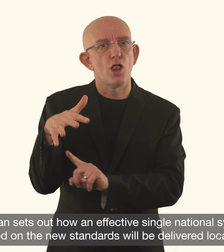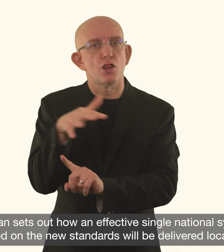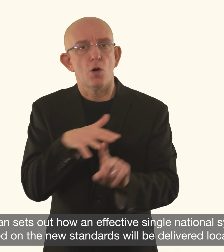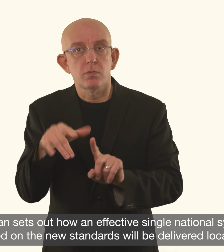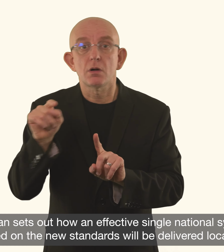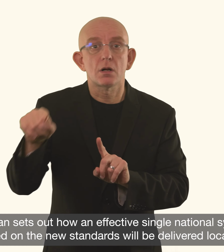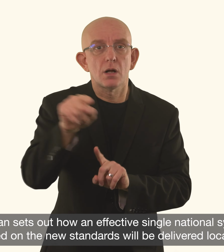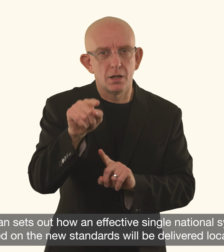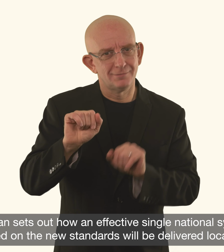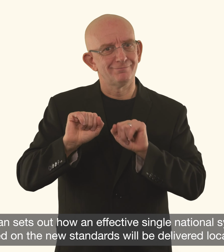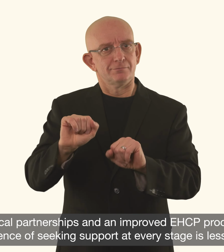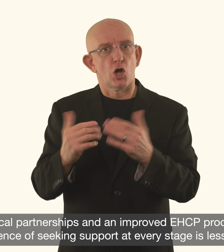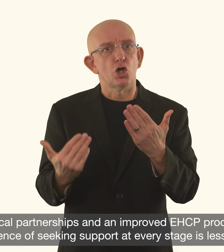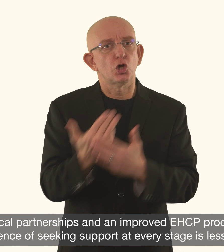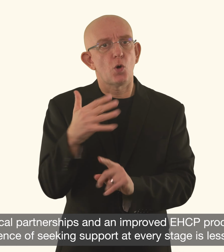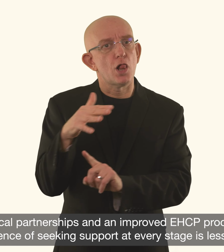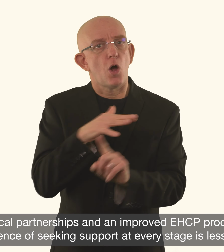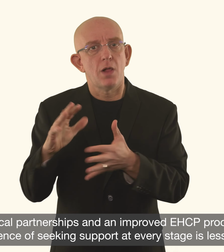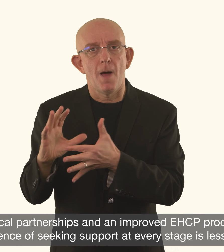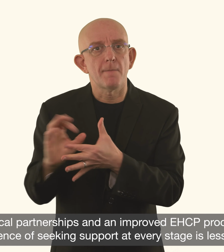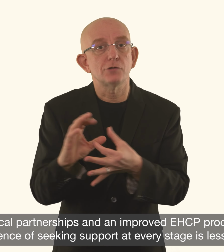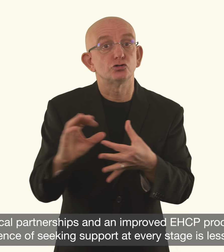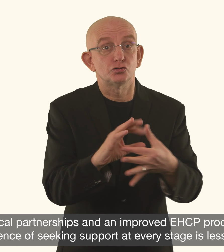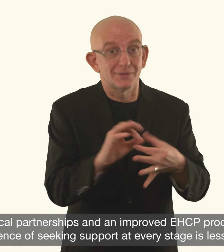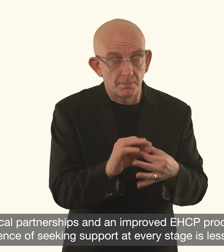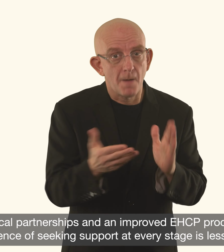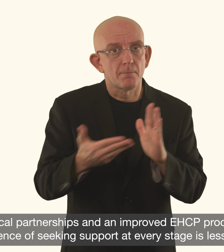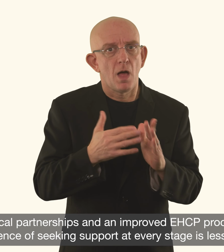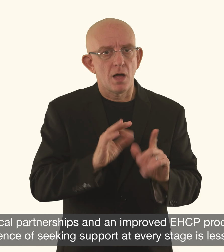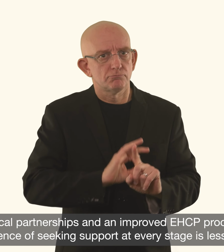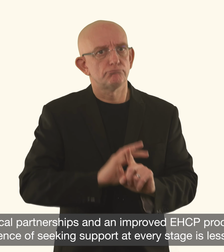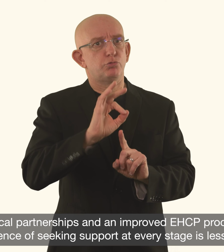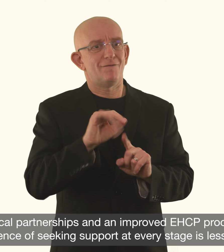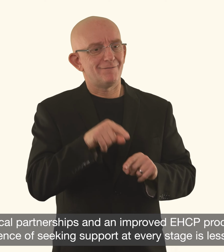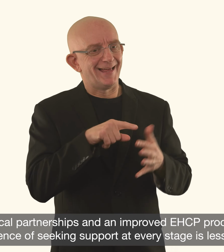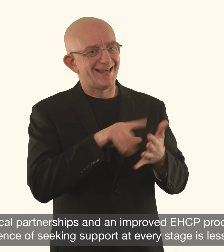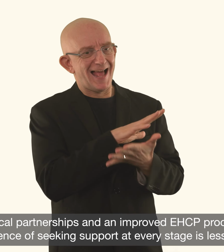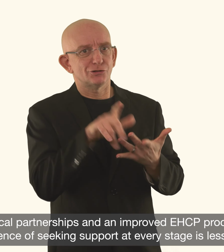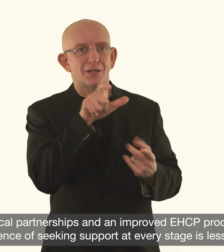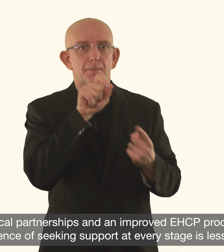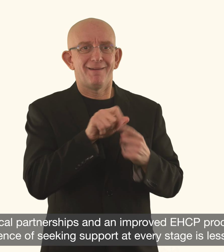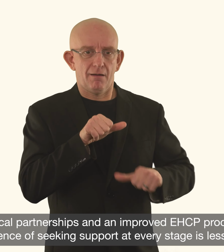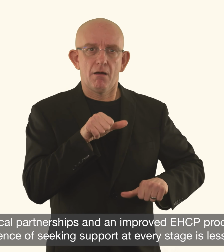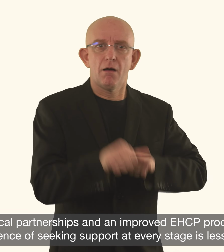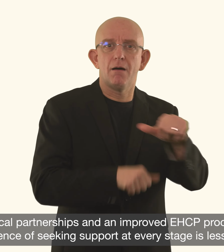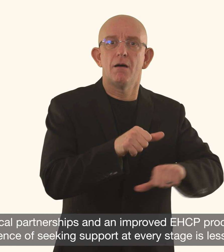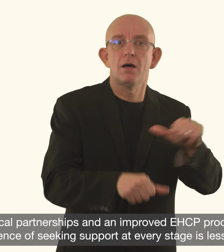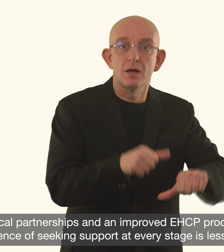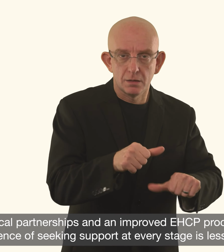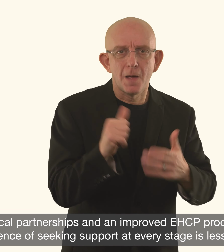Through new local partnerships and an improved EHCP process. To ensure that the experience of seeking support at